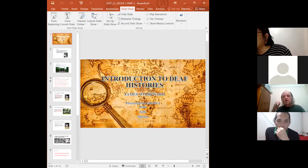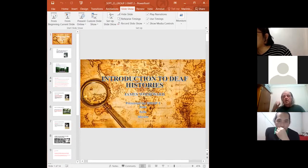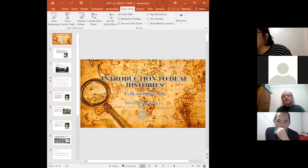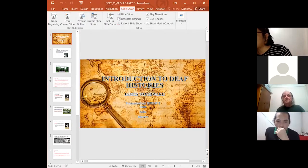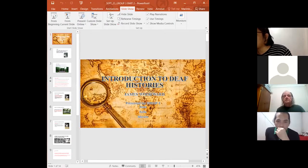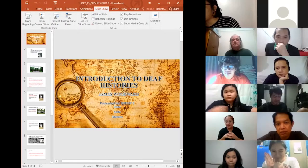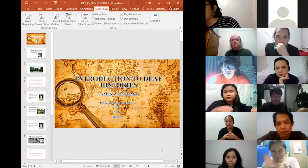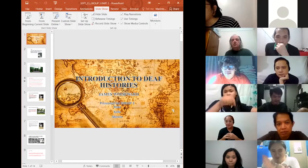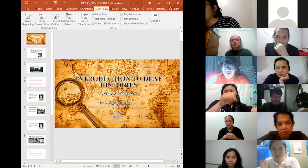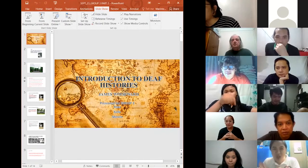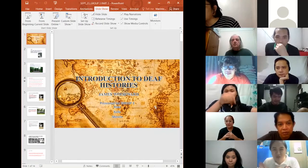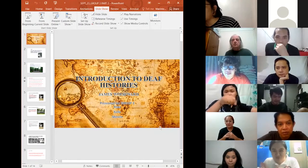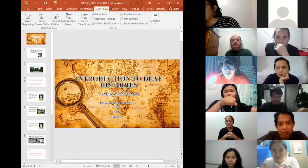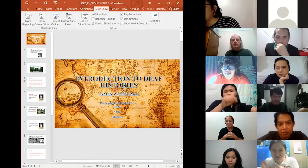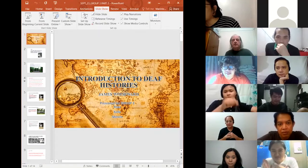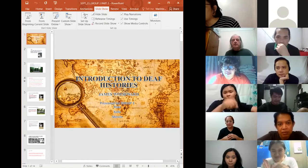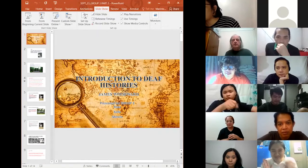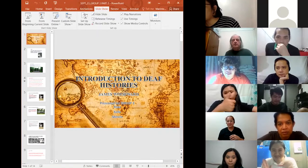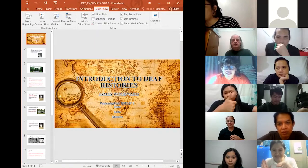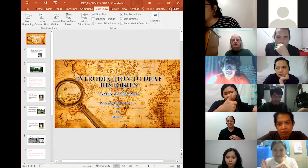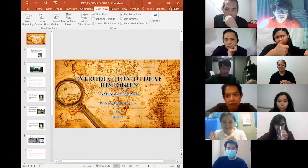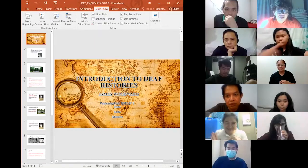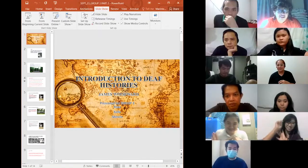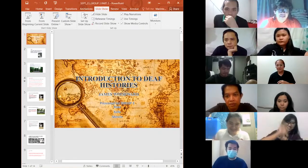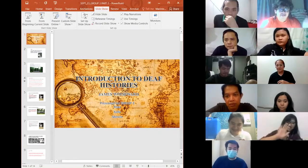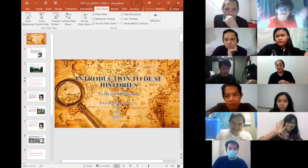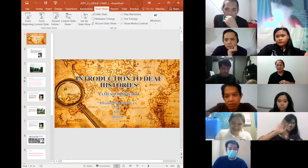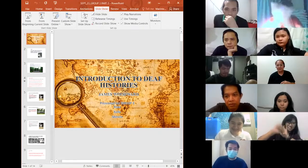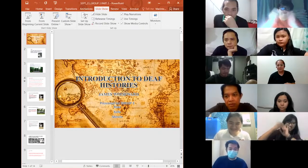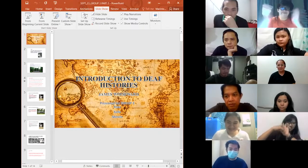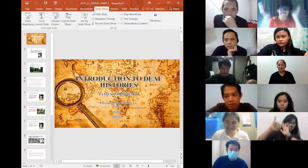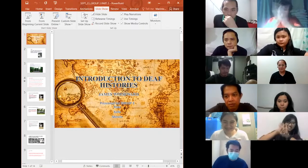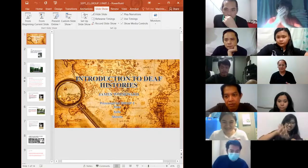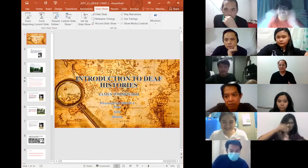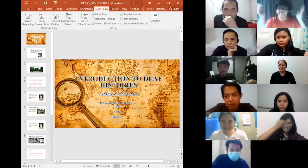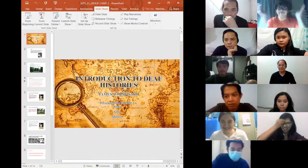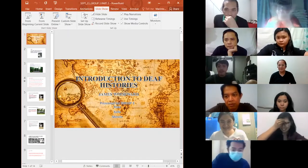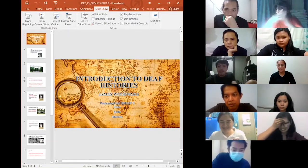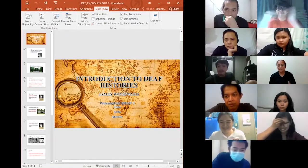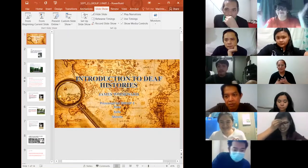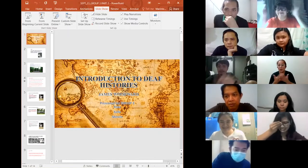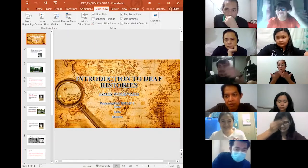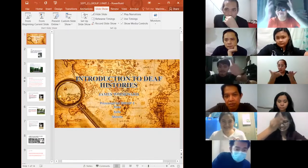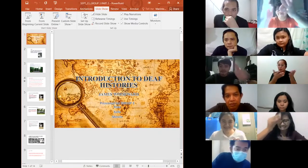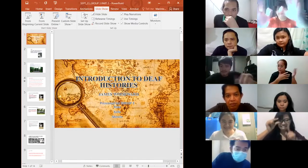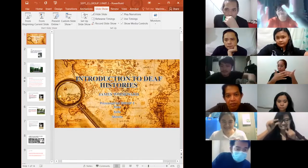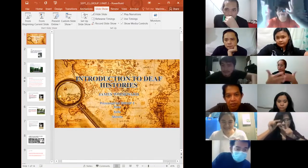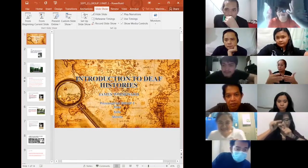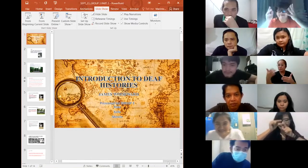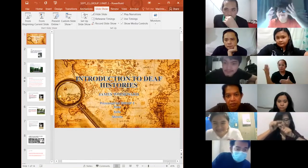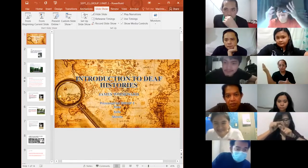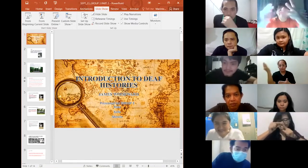Okay, so let's go ahead and I'll make the presentation now.